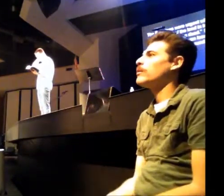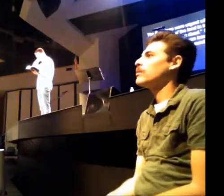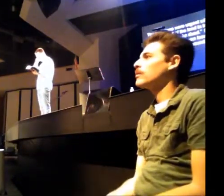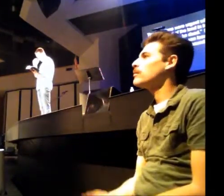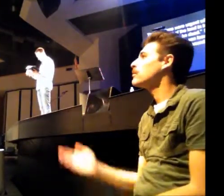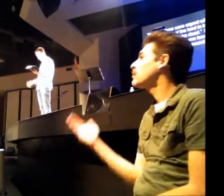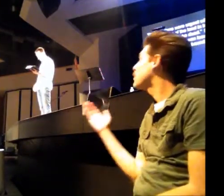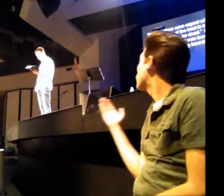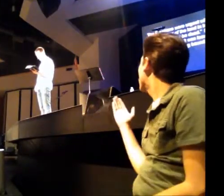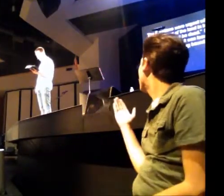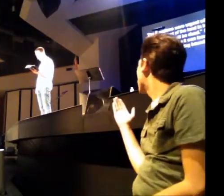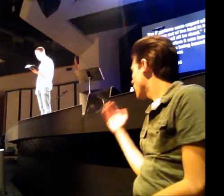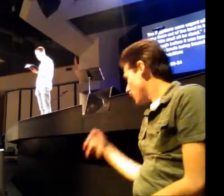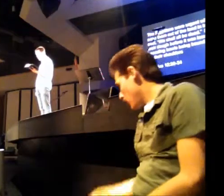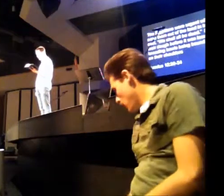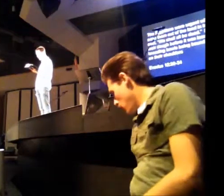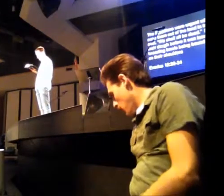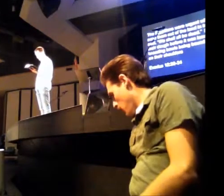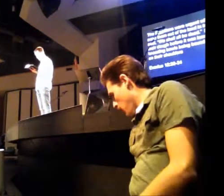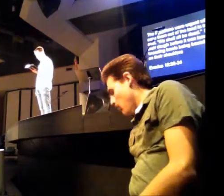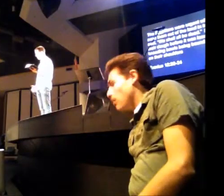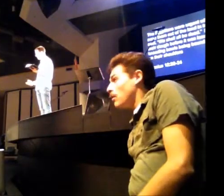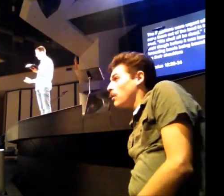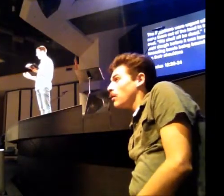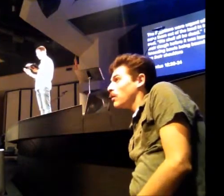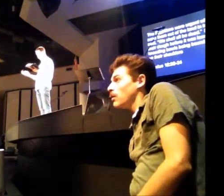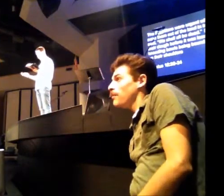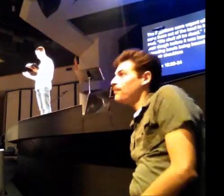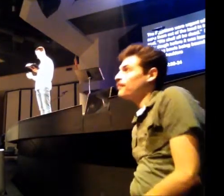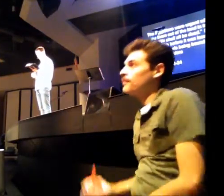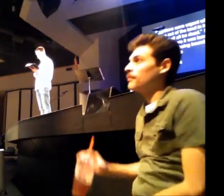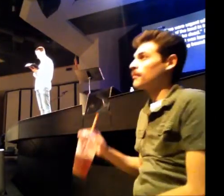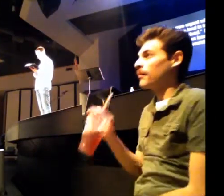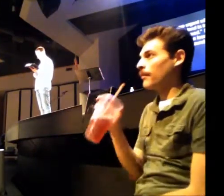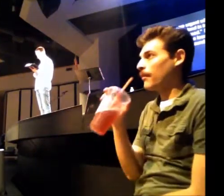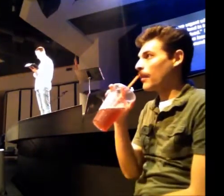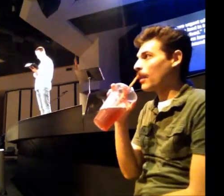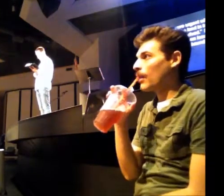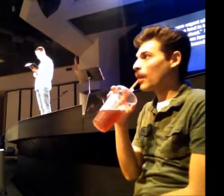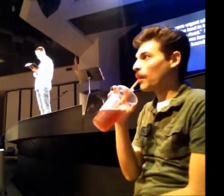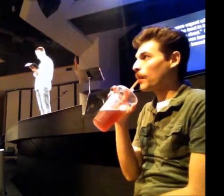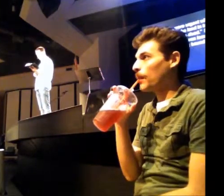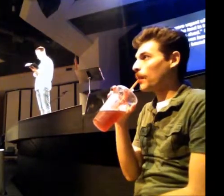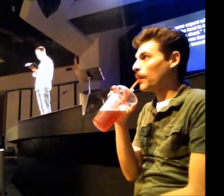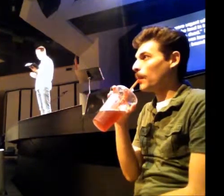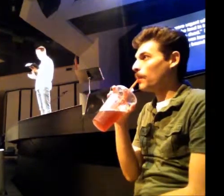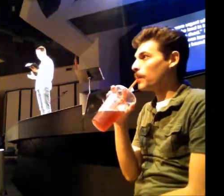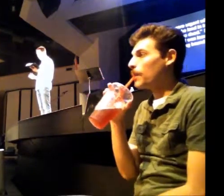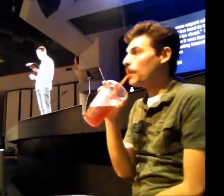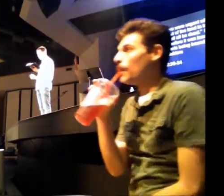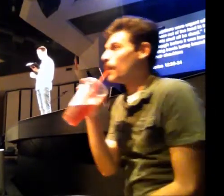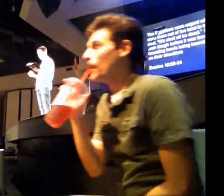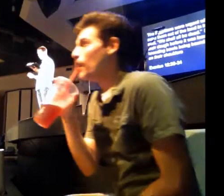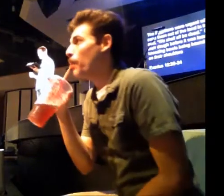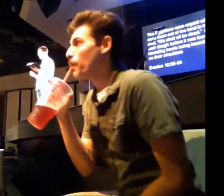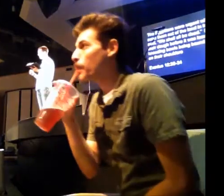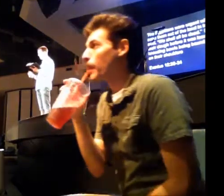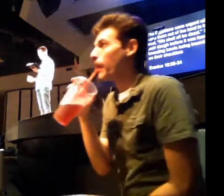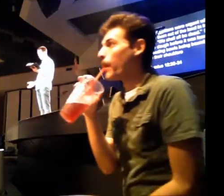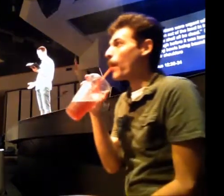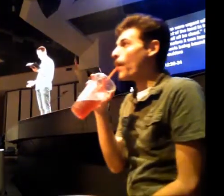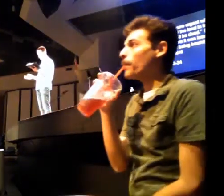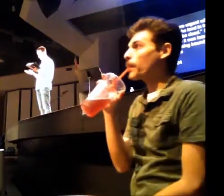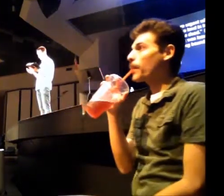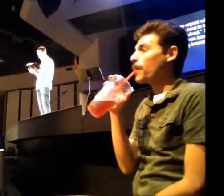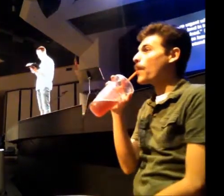in haste, for they said, we shall all be dead. Calamity has struck. So the people took their dough before it was leavened, before